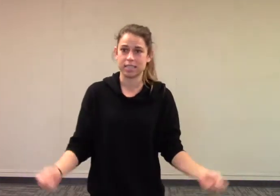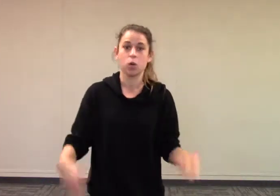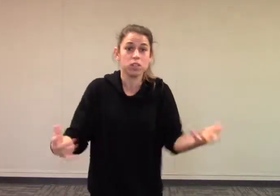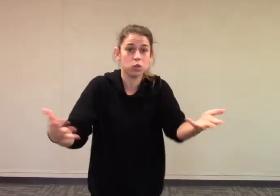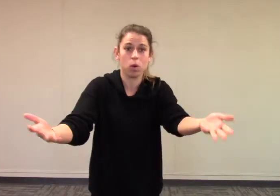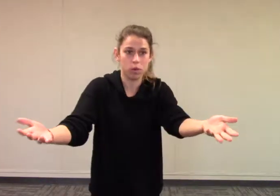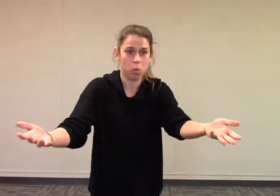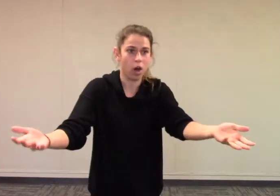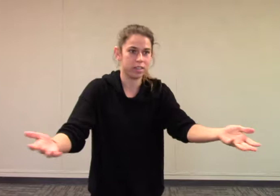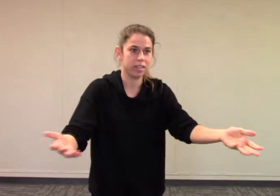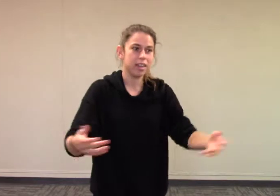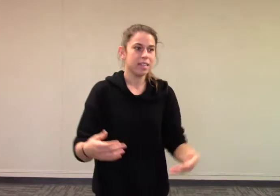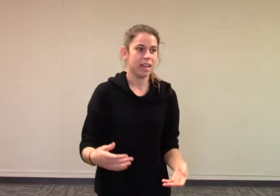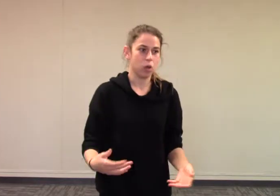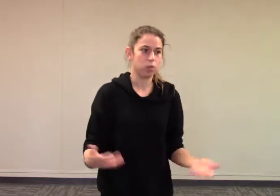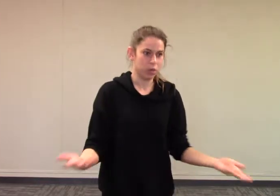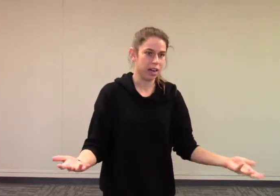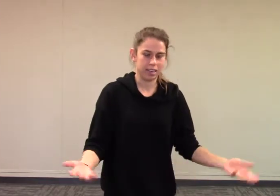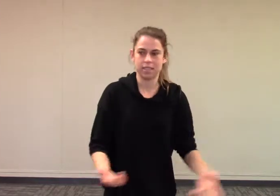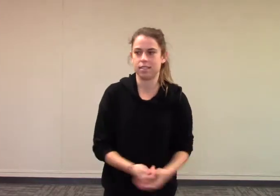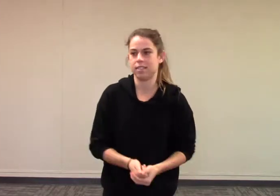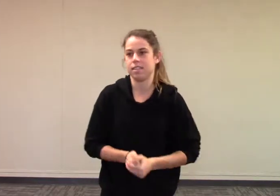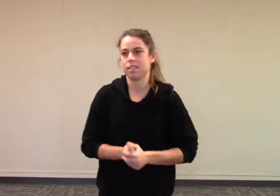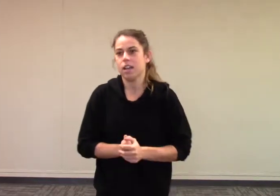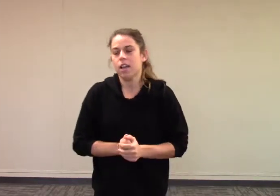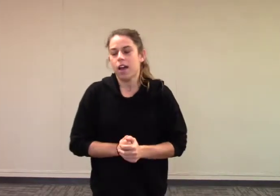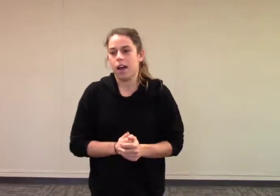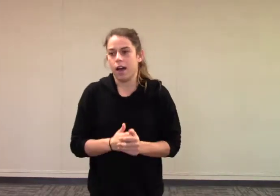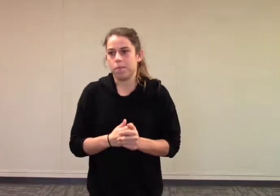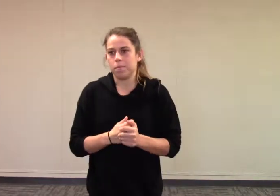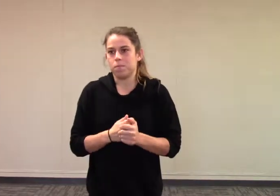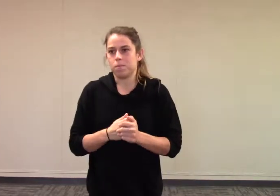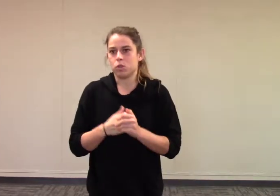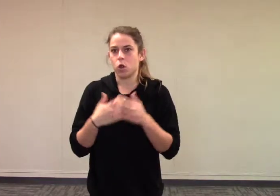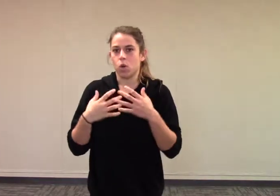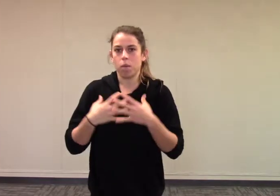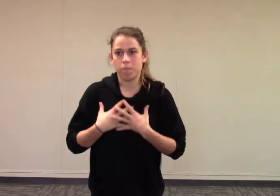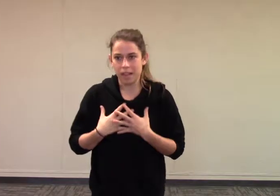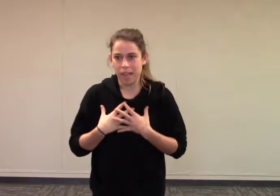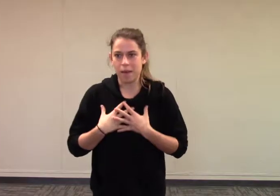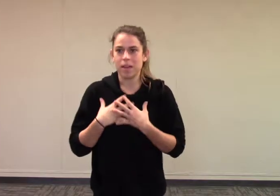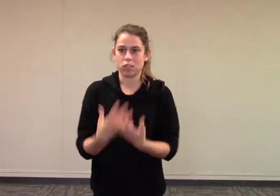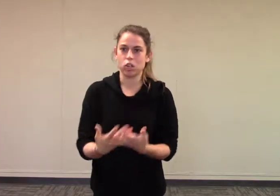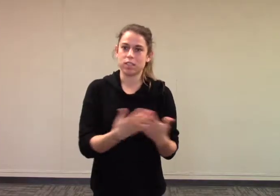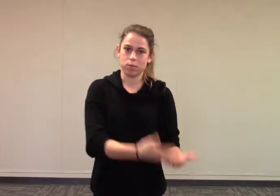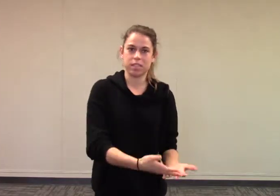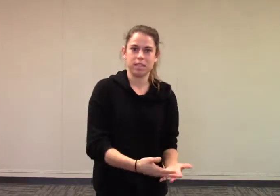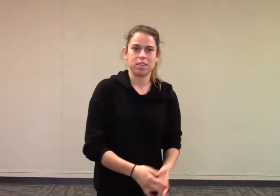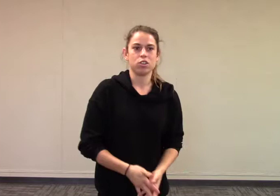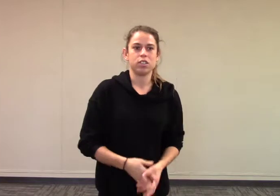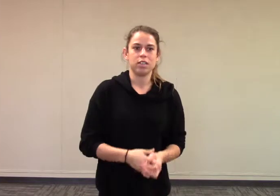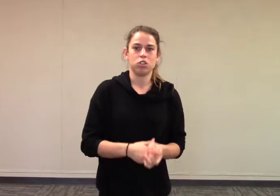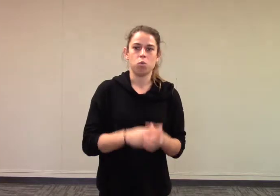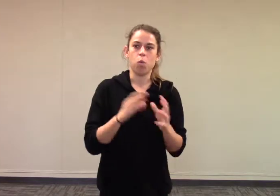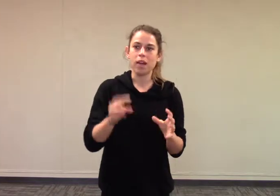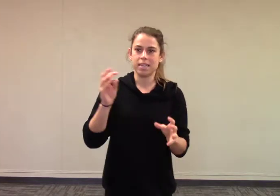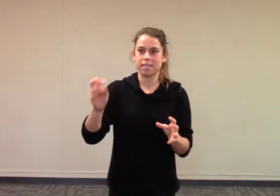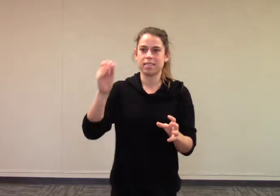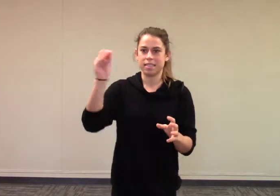which is what we want to help with Huntington's disease. So my lab has looked in recent years into what is the